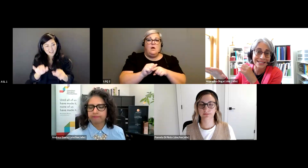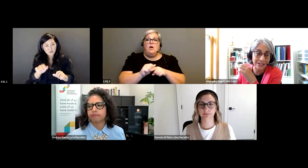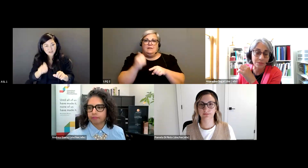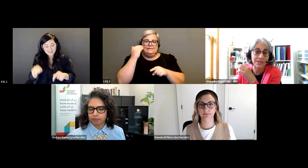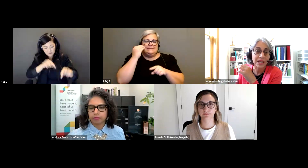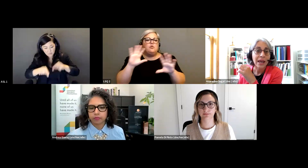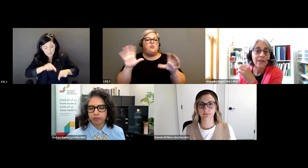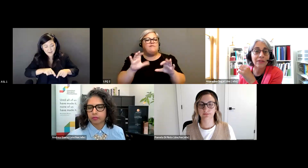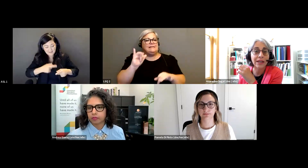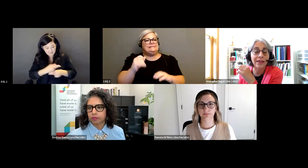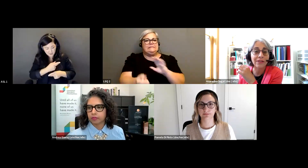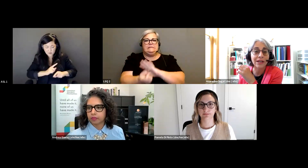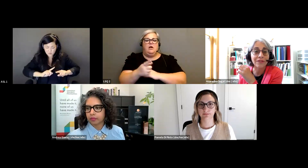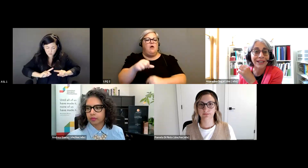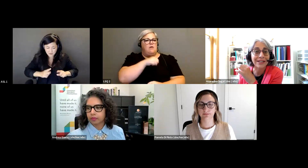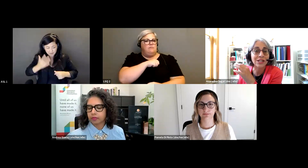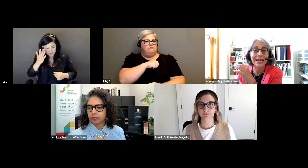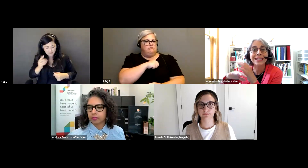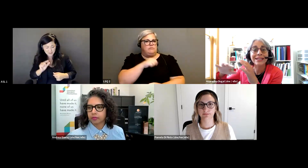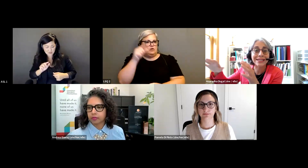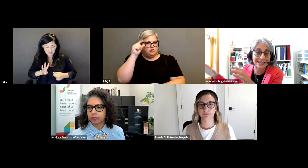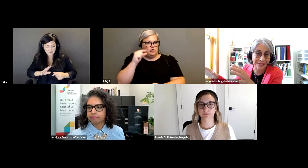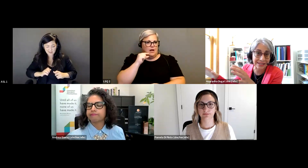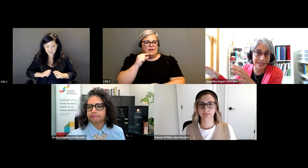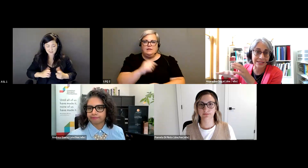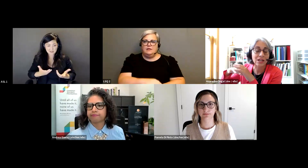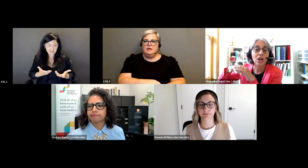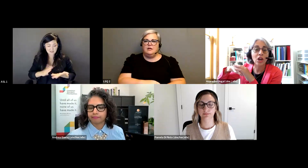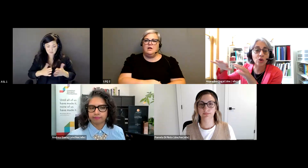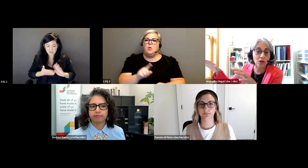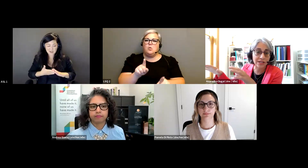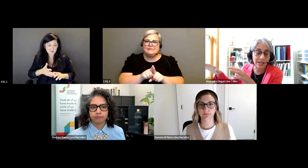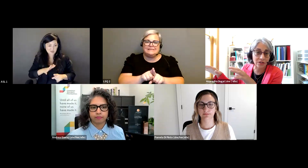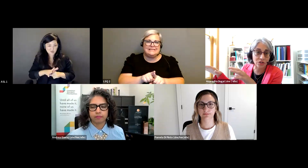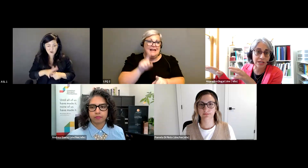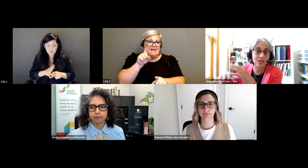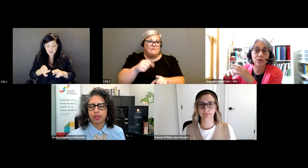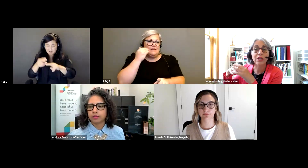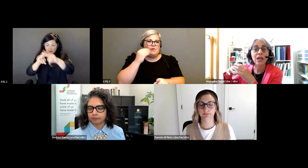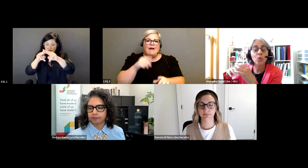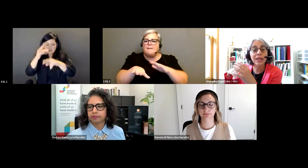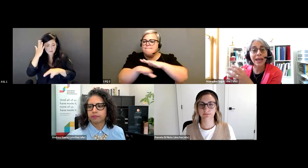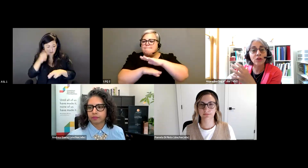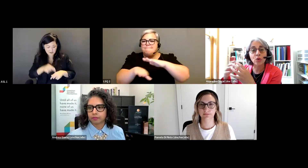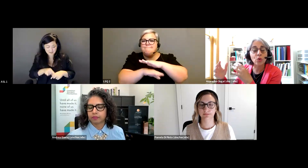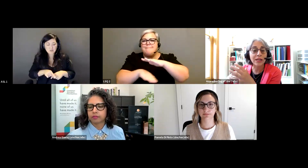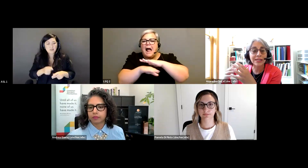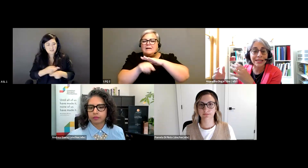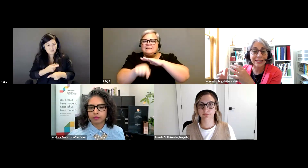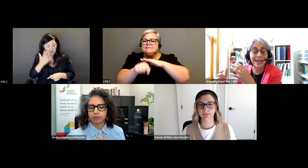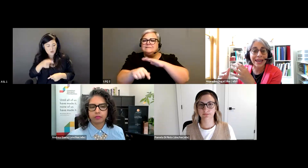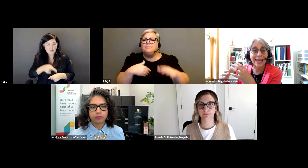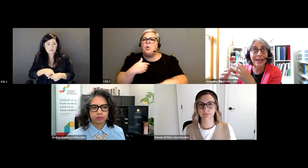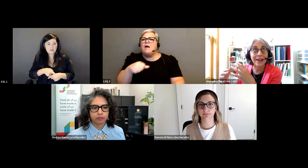the systems that have led to inconsistencies across the country, so that we cannot